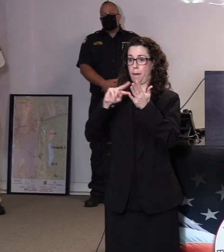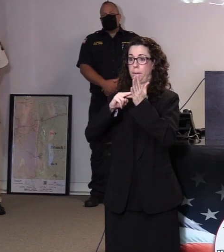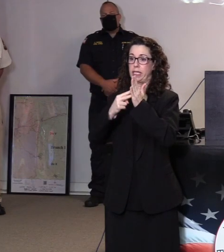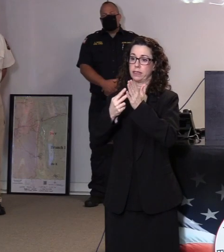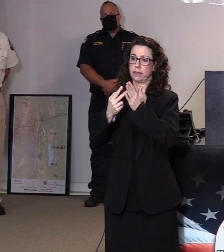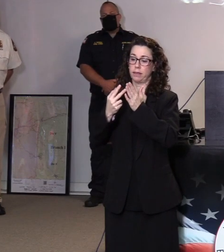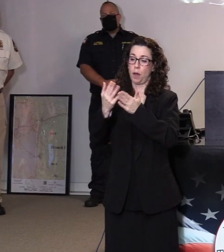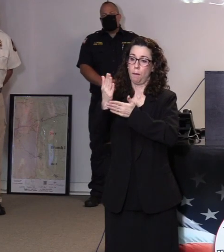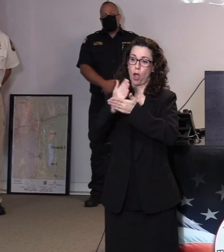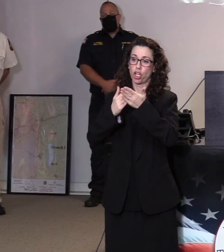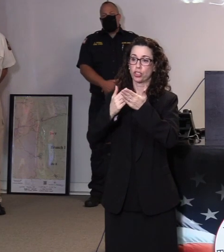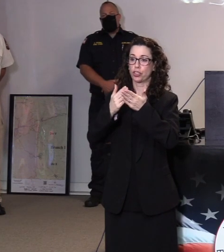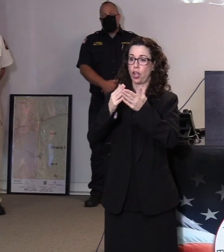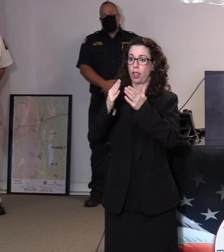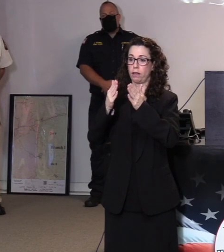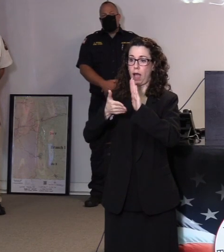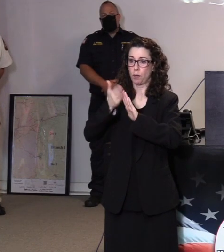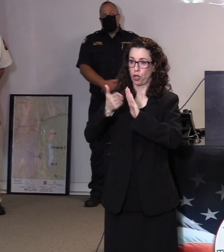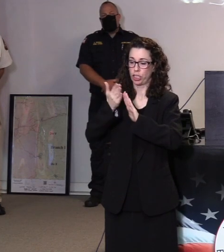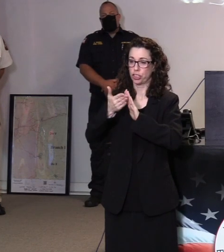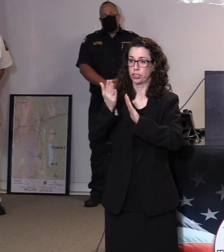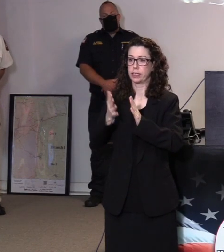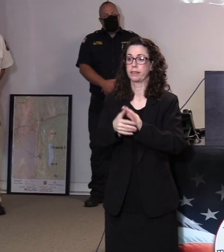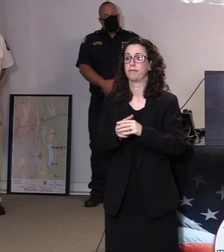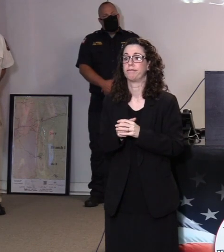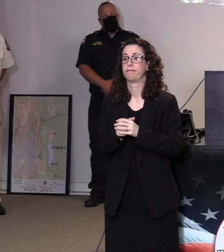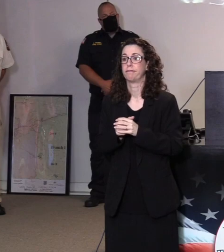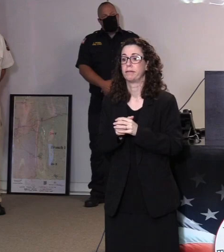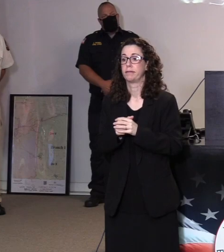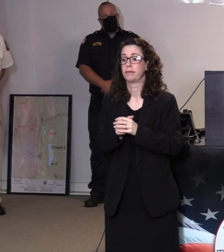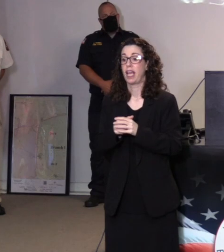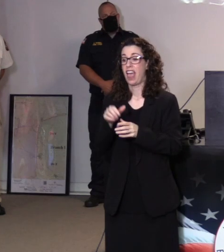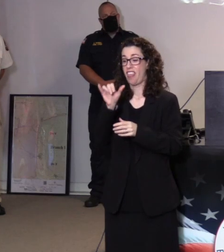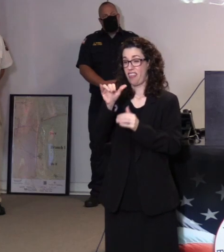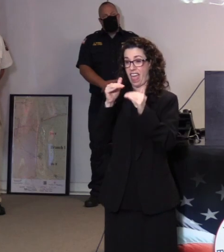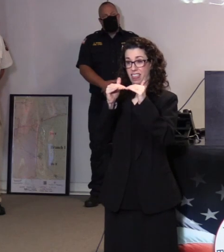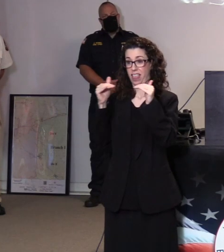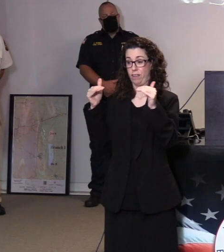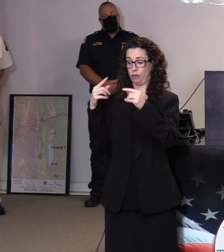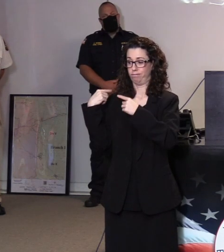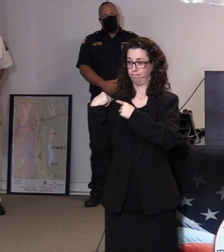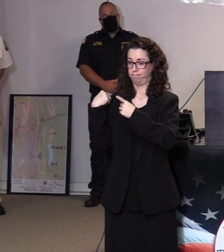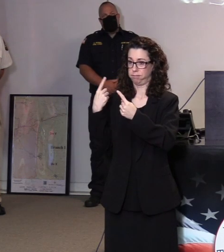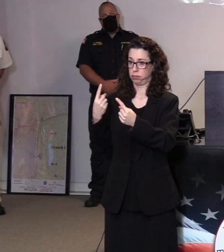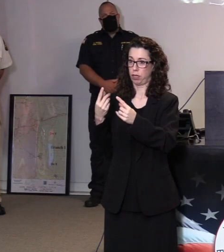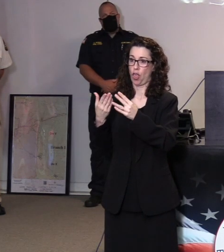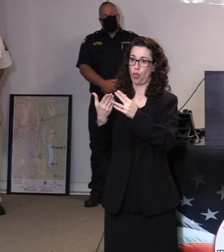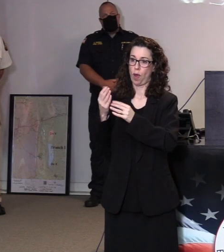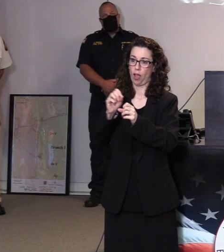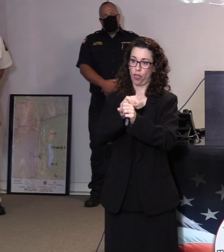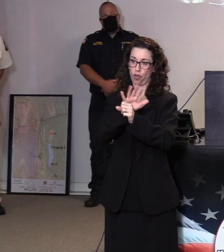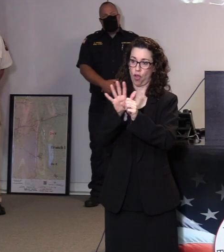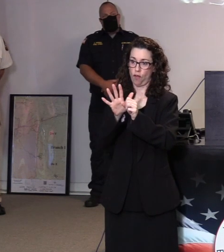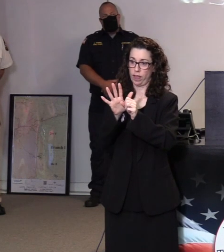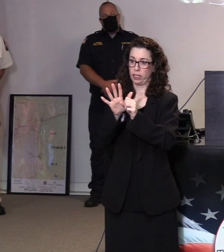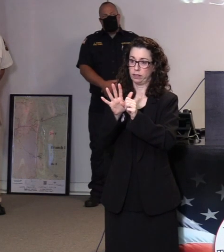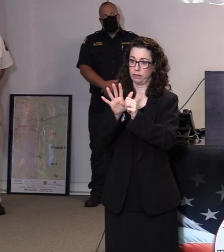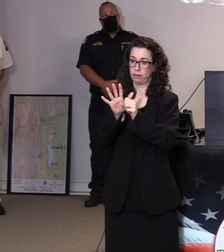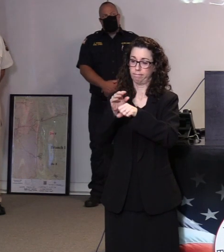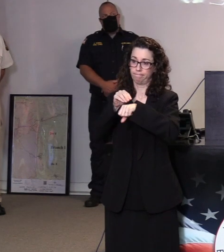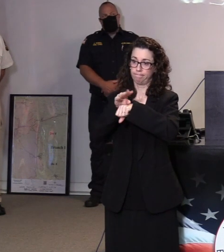operations. We've been in this status for quite some time throughout the COVID process.